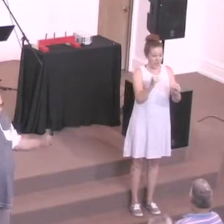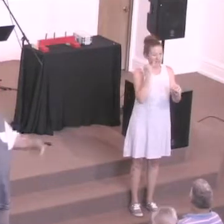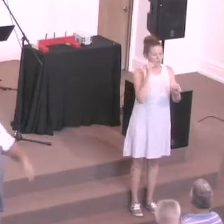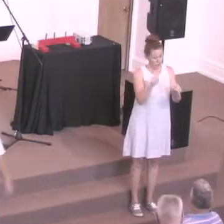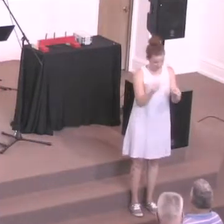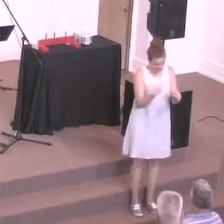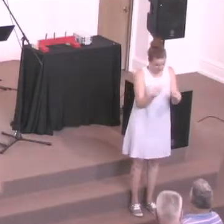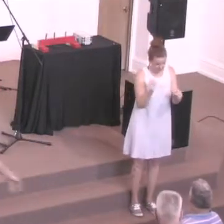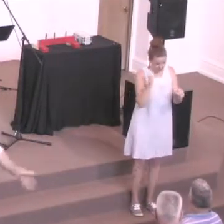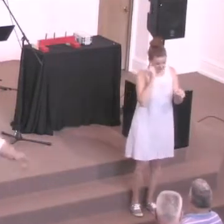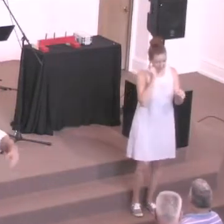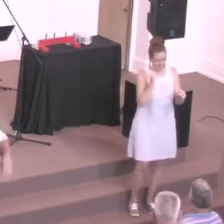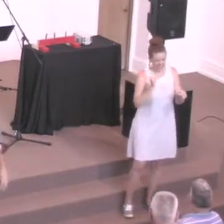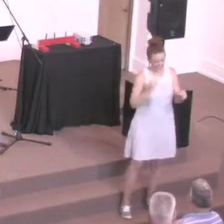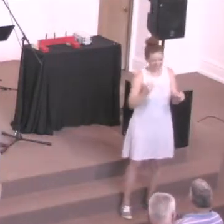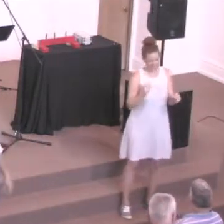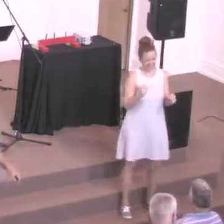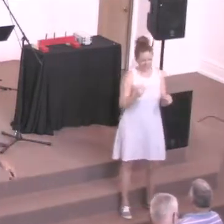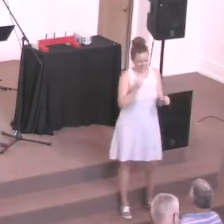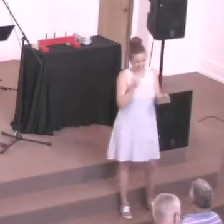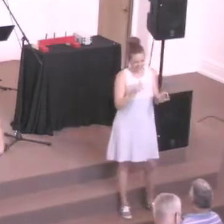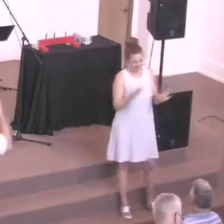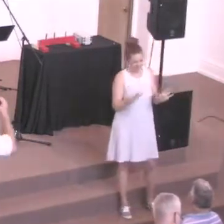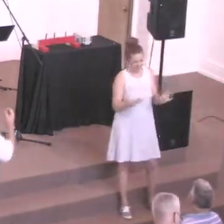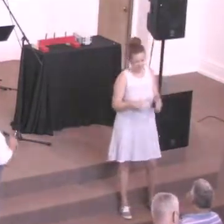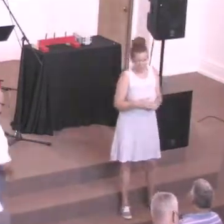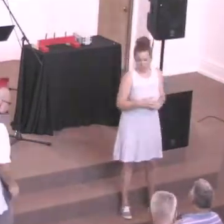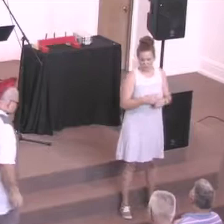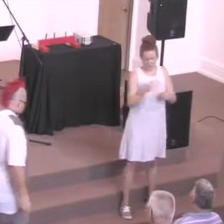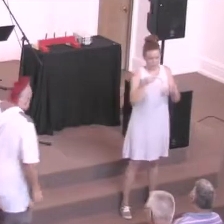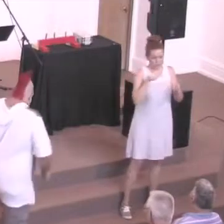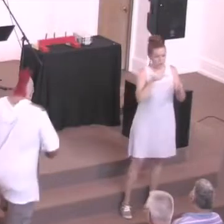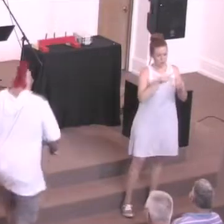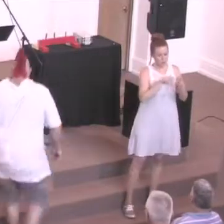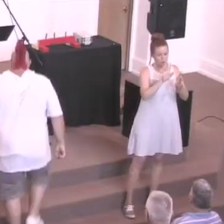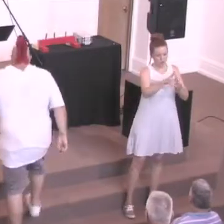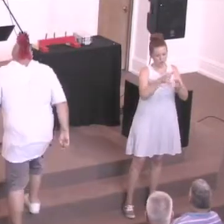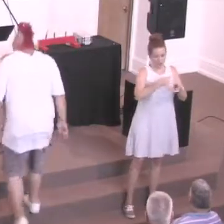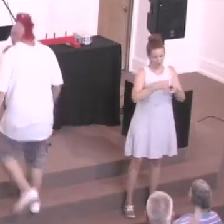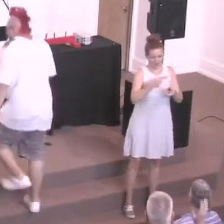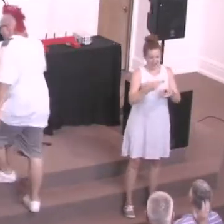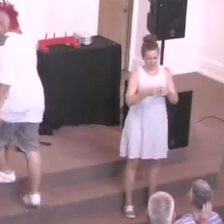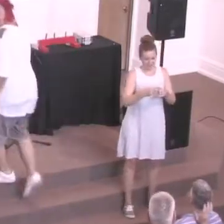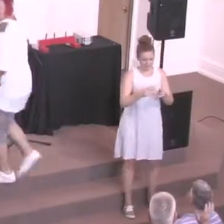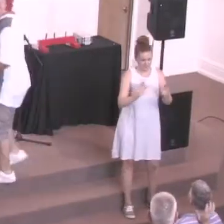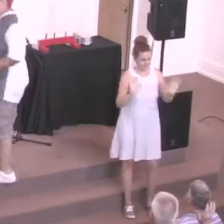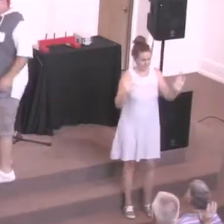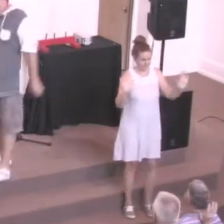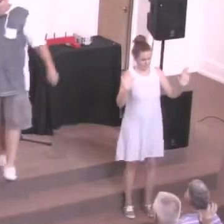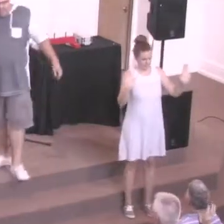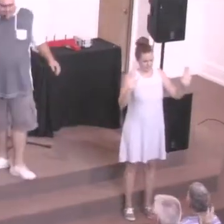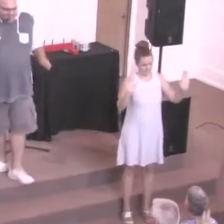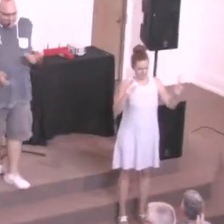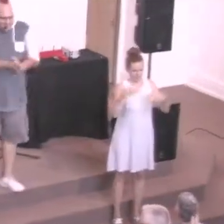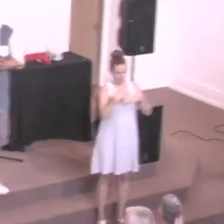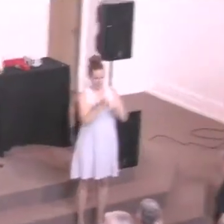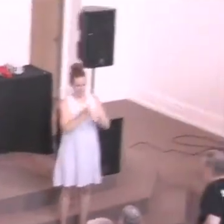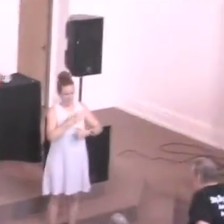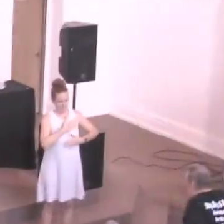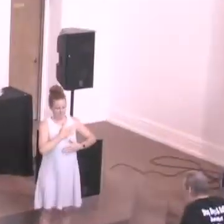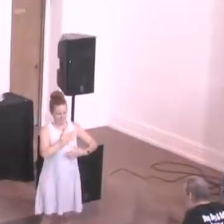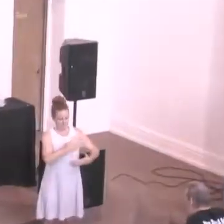if you're physically able, I want you to get on your feet right now. And I want you to show me your hands. And we're just going to make a little pledge of our own. All